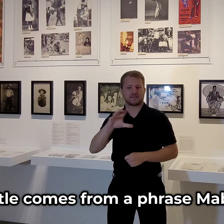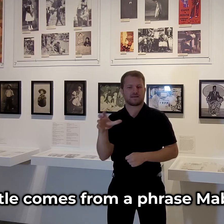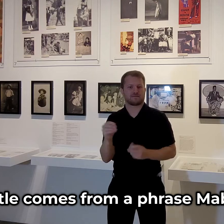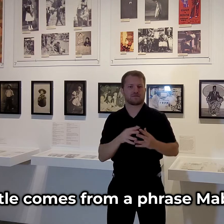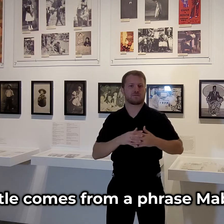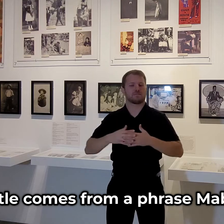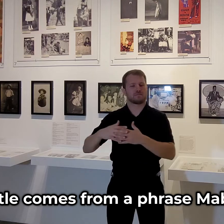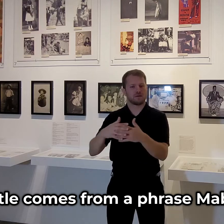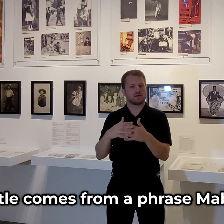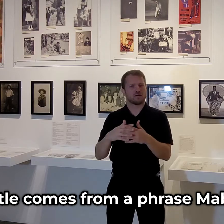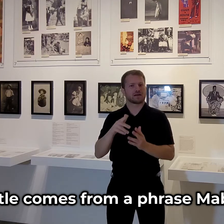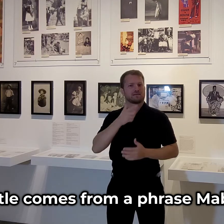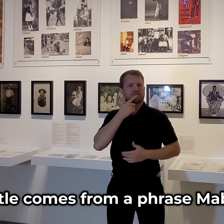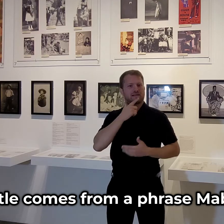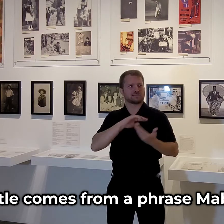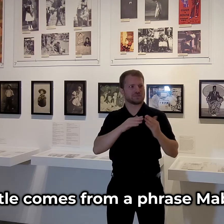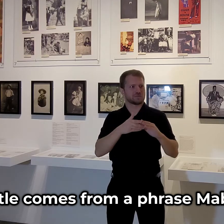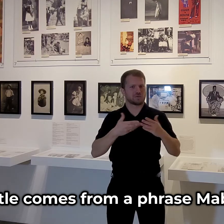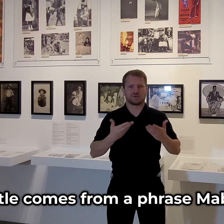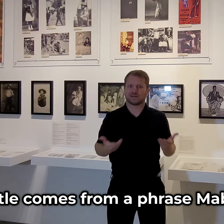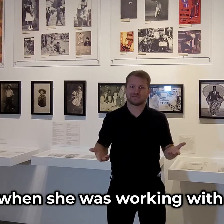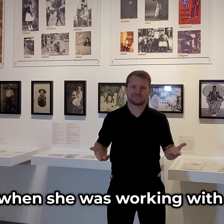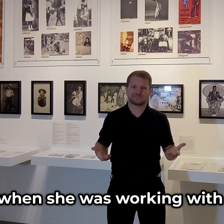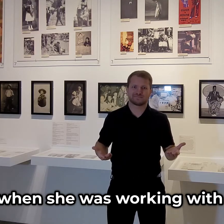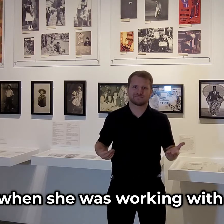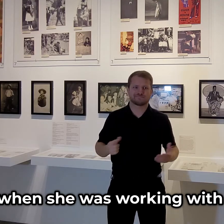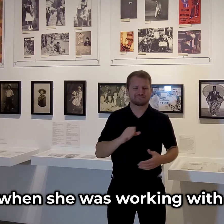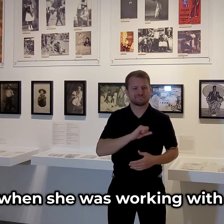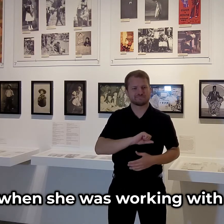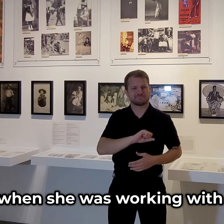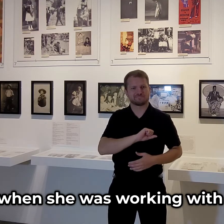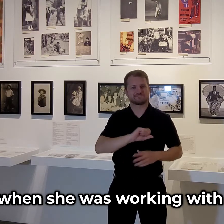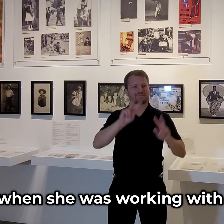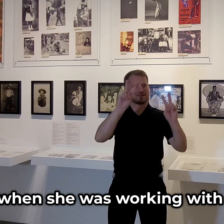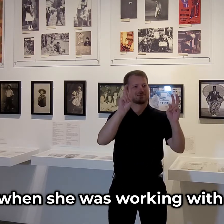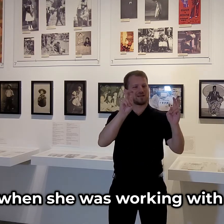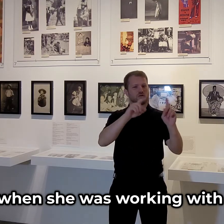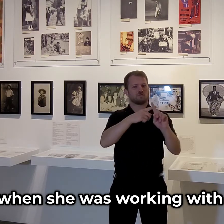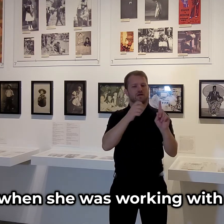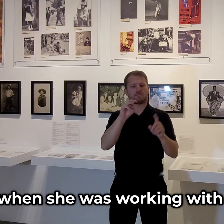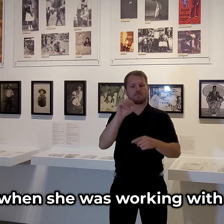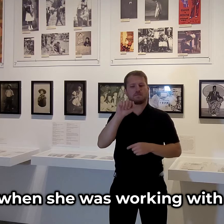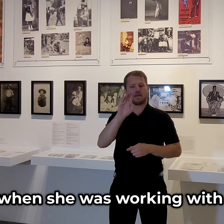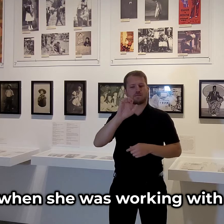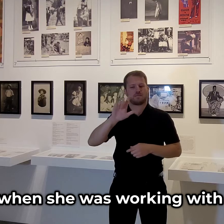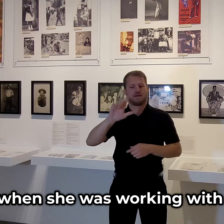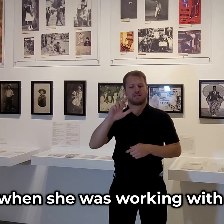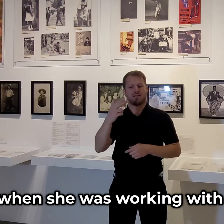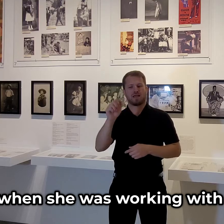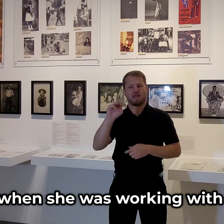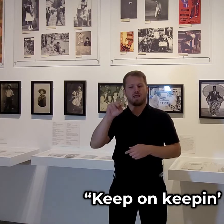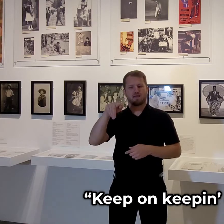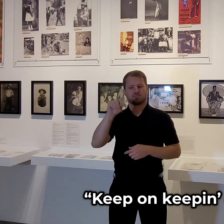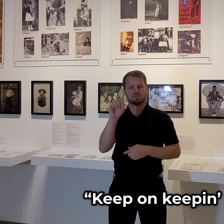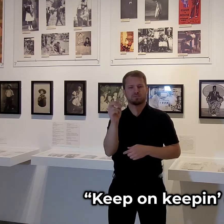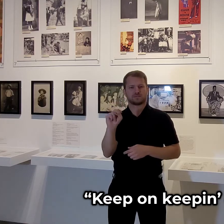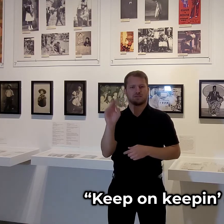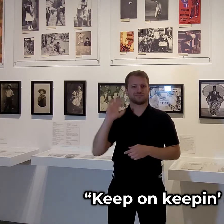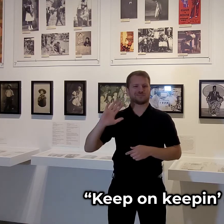title comes from a phrase Mabel Hampton used to say when she was working with us at the archives, "Keep on keepin'